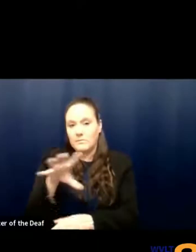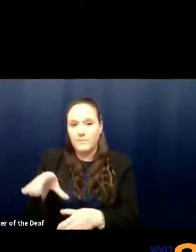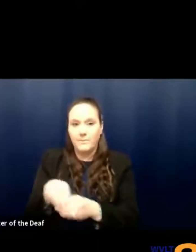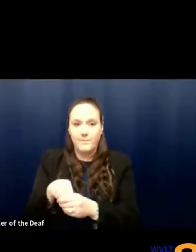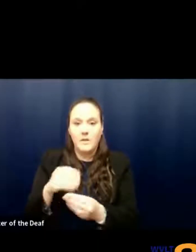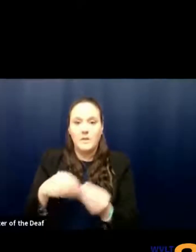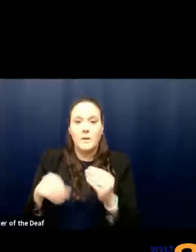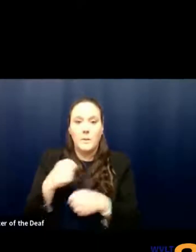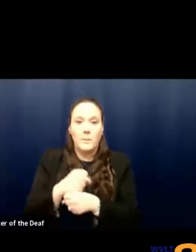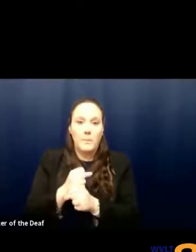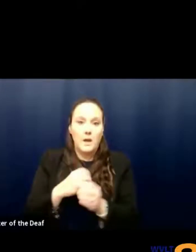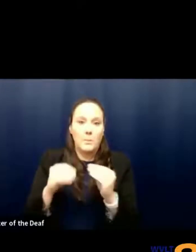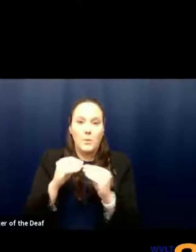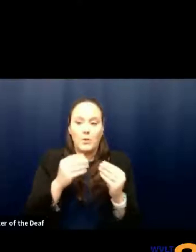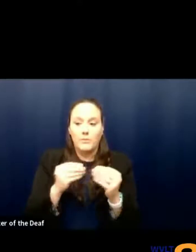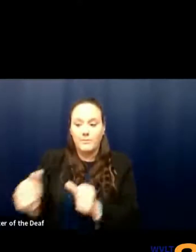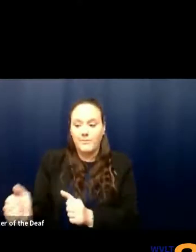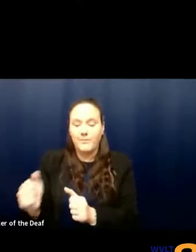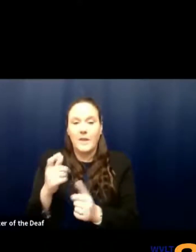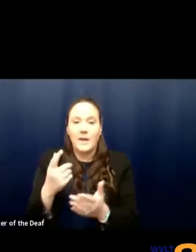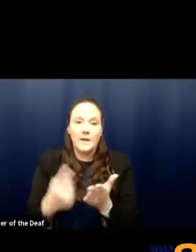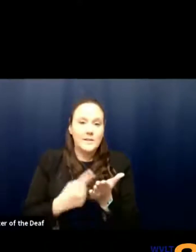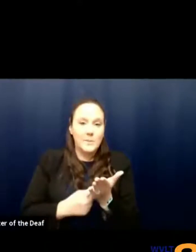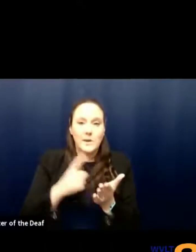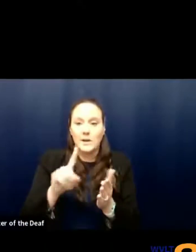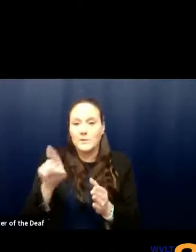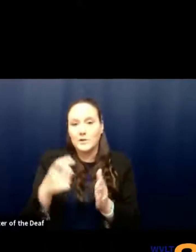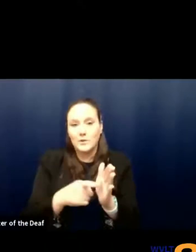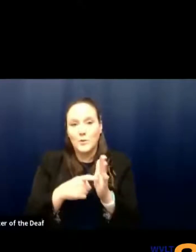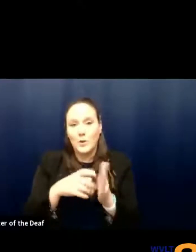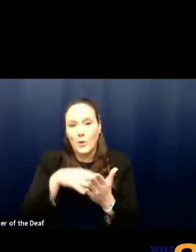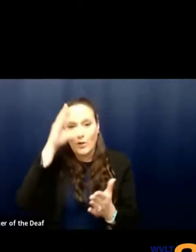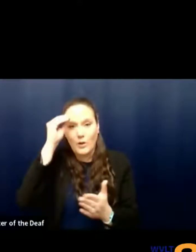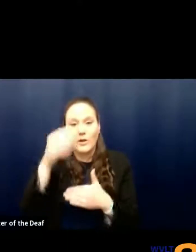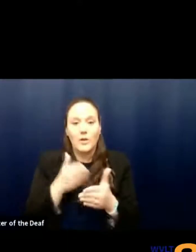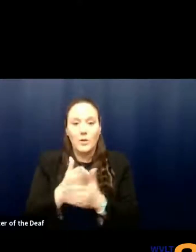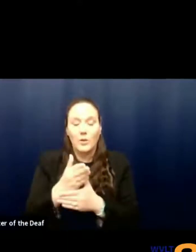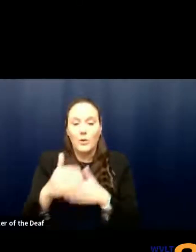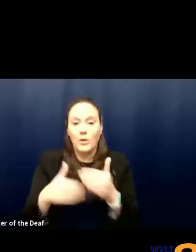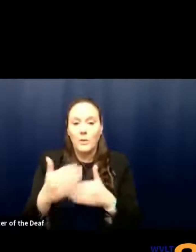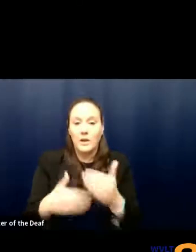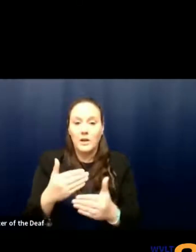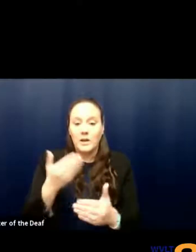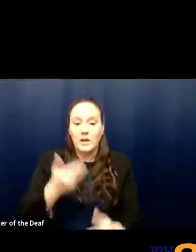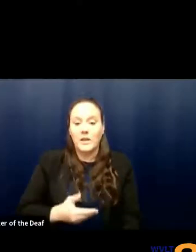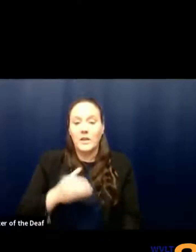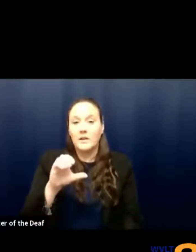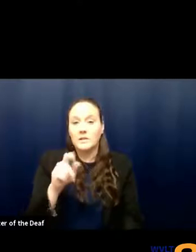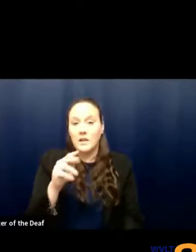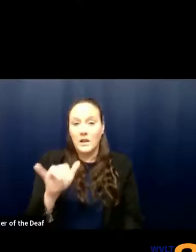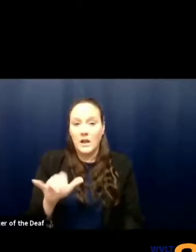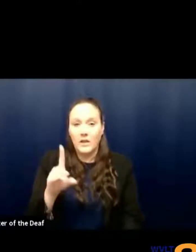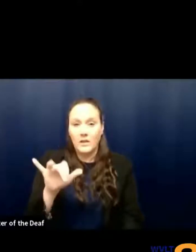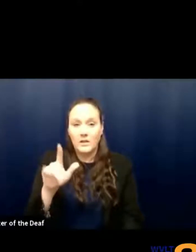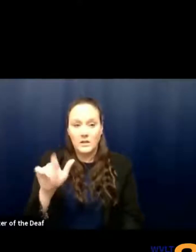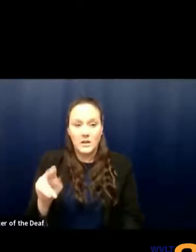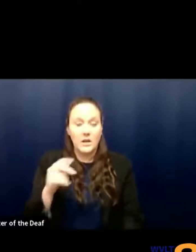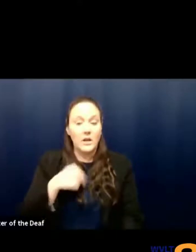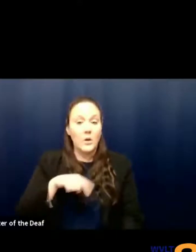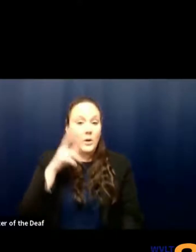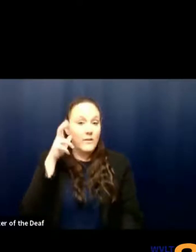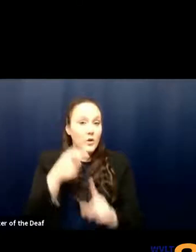it really does just take learning as we go through the process. And this is Catherine Killen. I just want to add to that. We've heard from some IT folks too